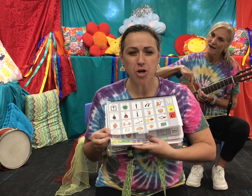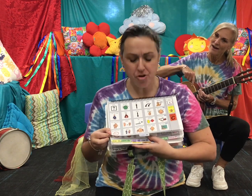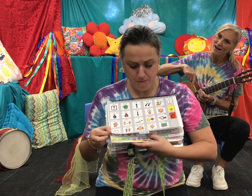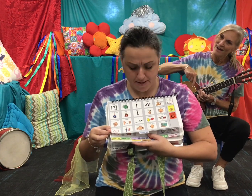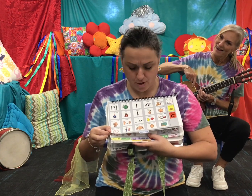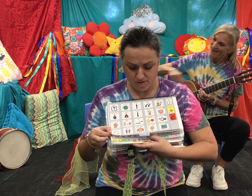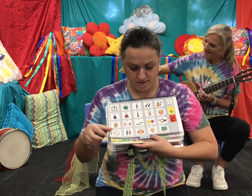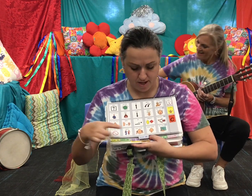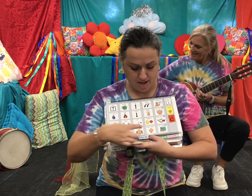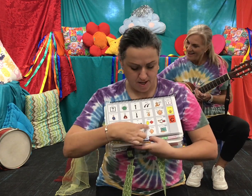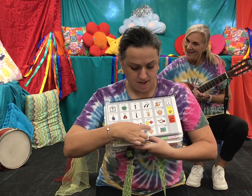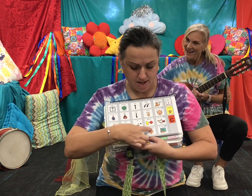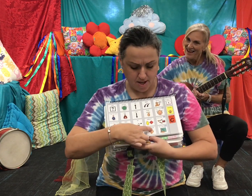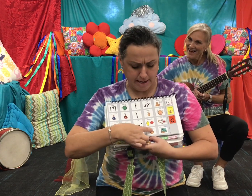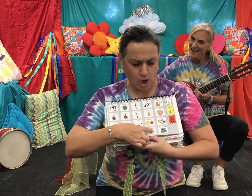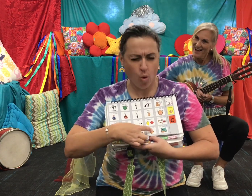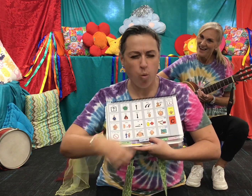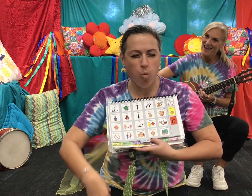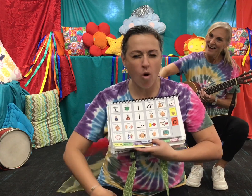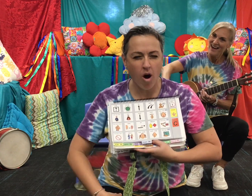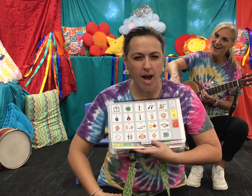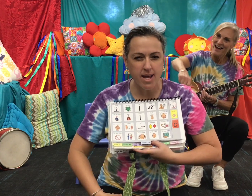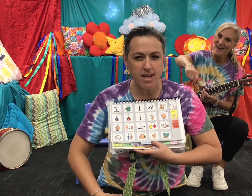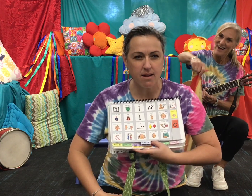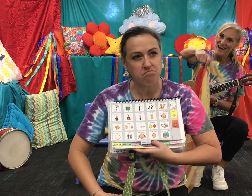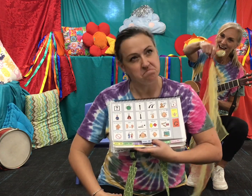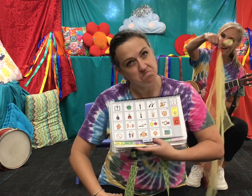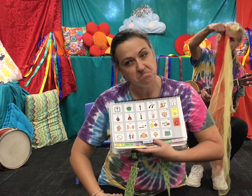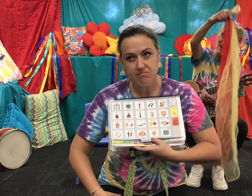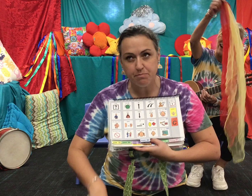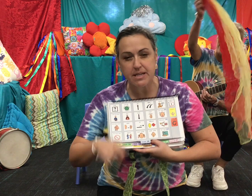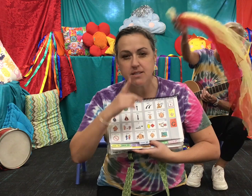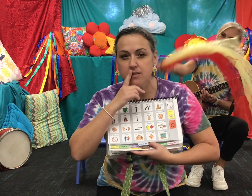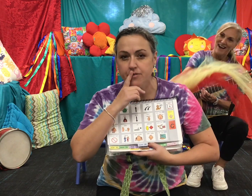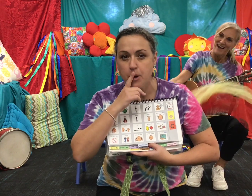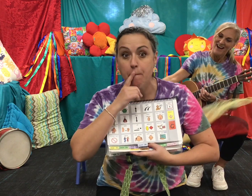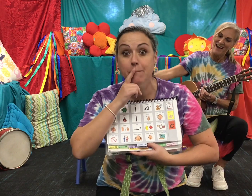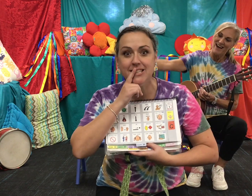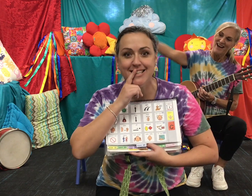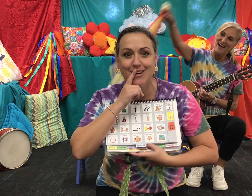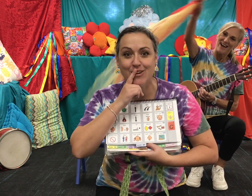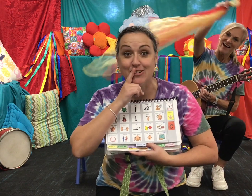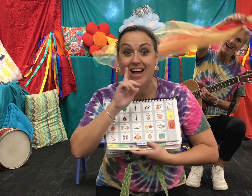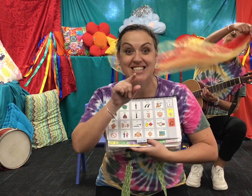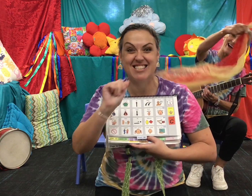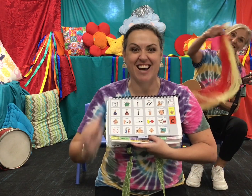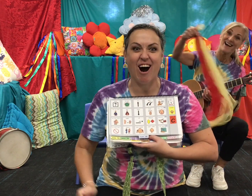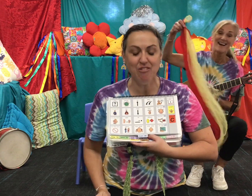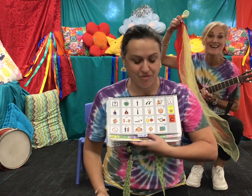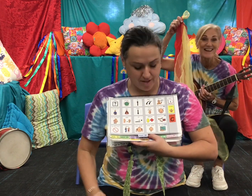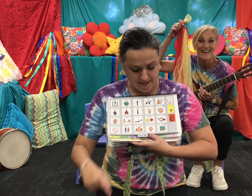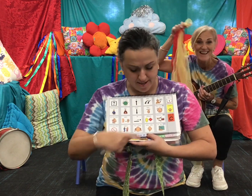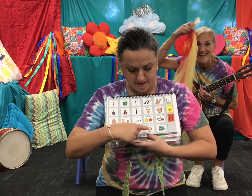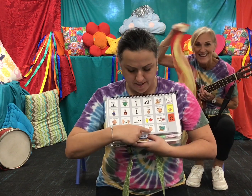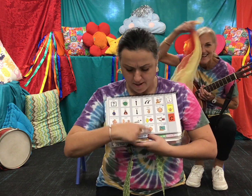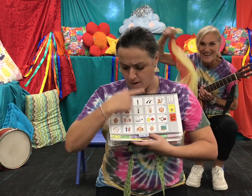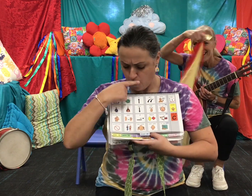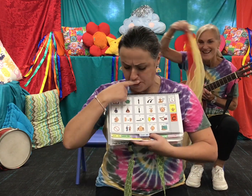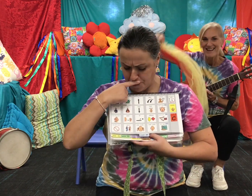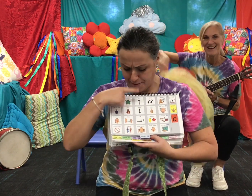to be using a quiet piece of material, a scarf. We're going to